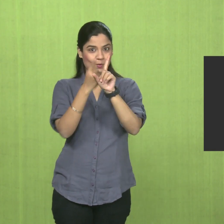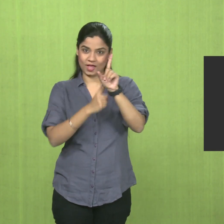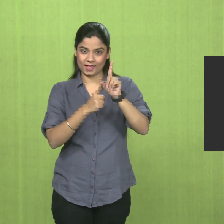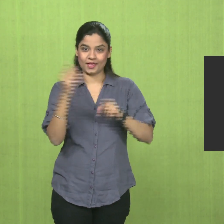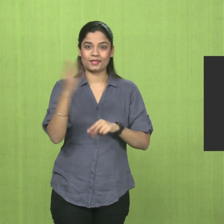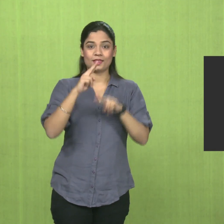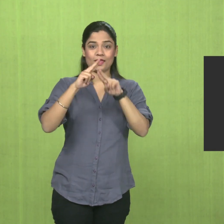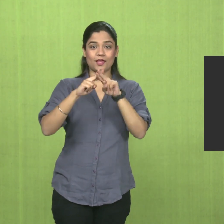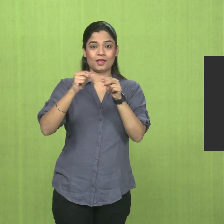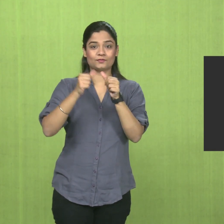Community,